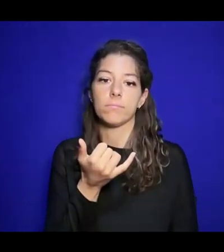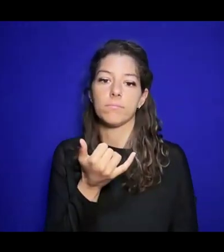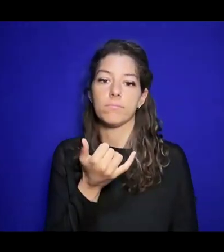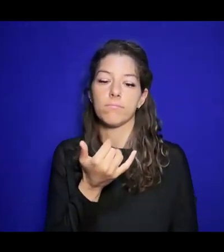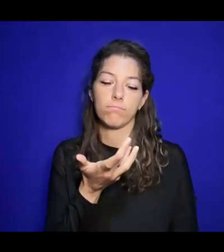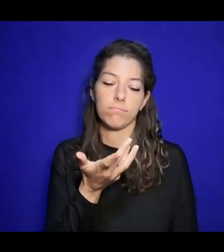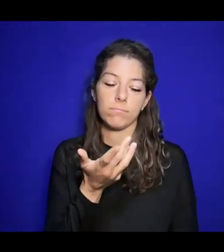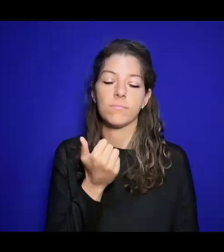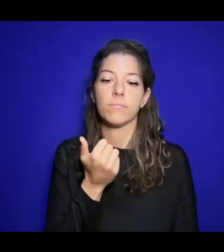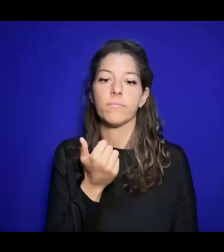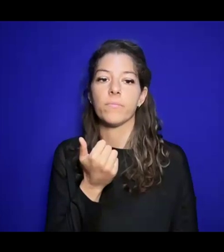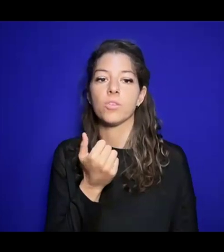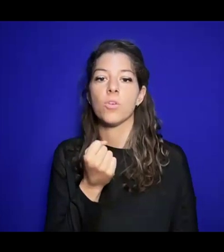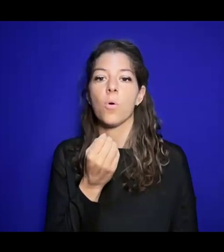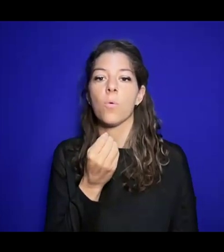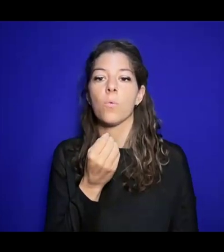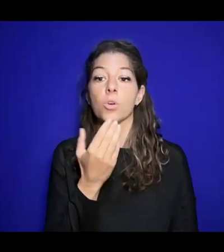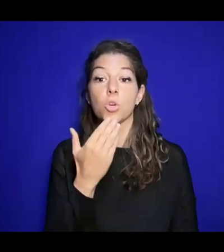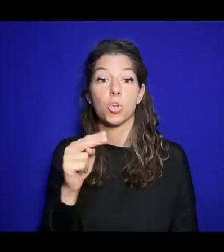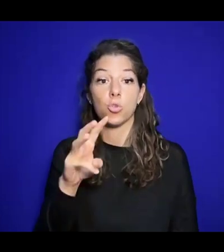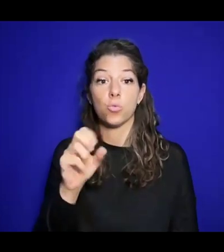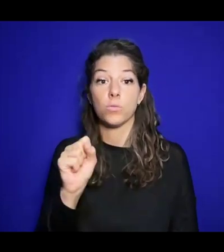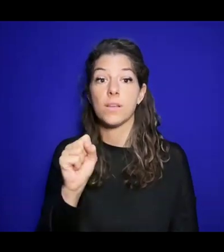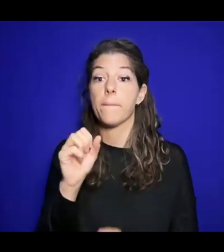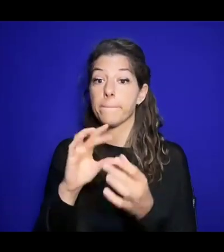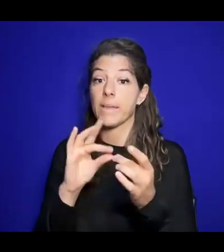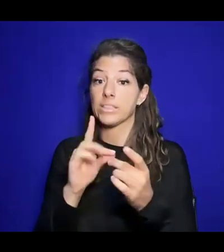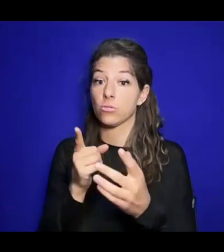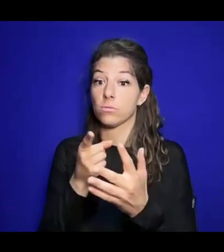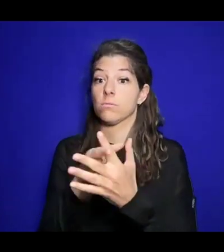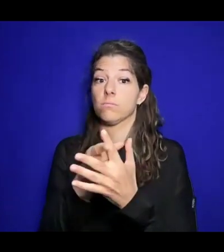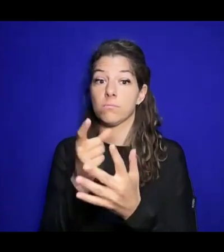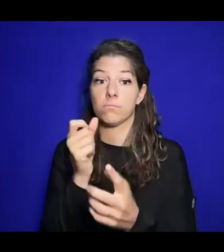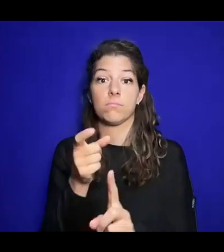Yikes. So the good news is a message is getting through. So